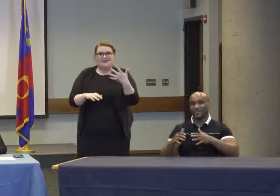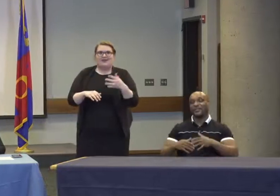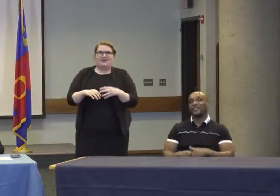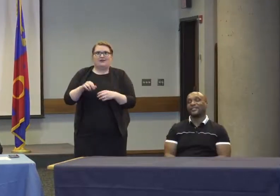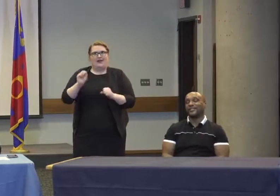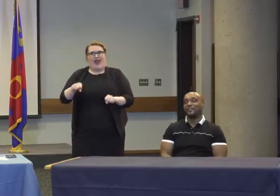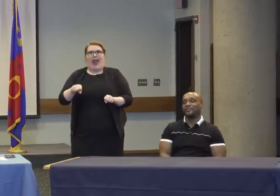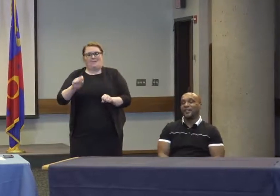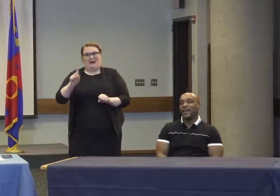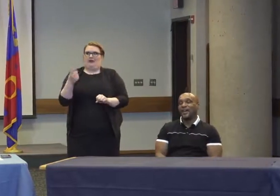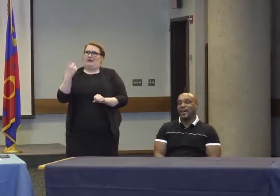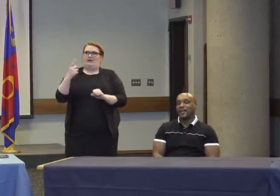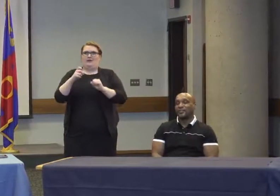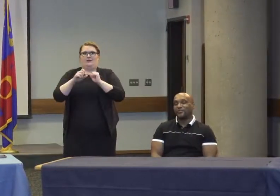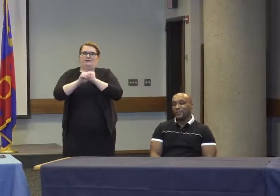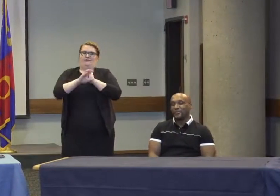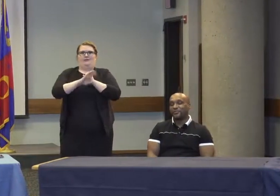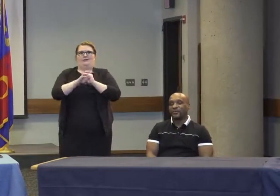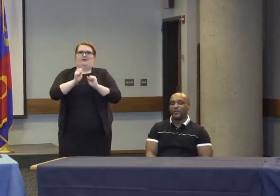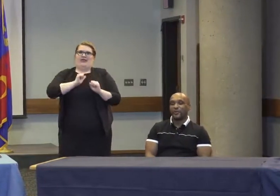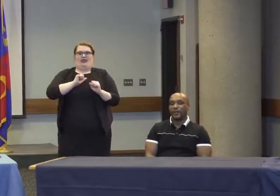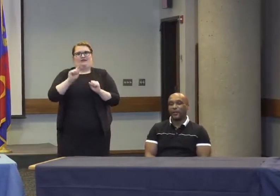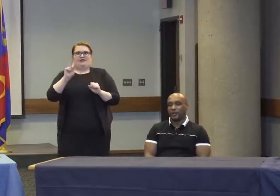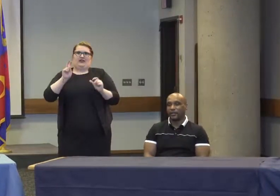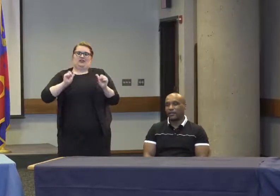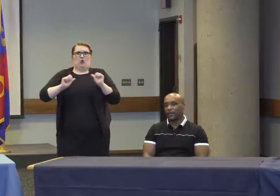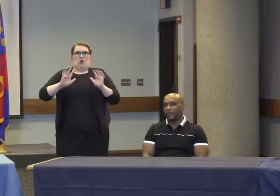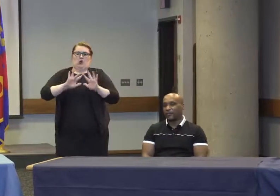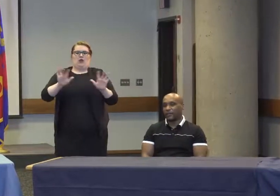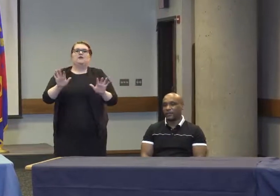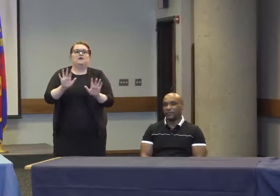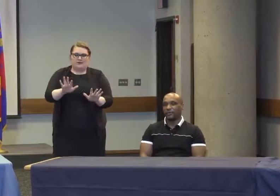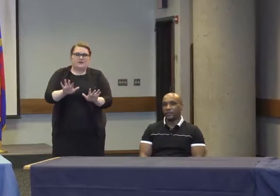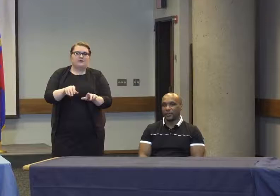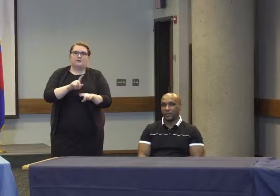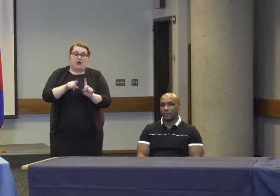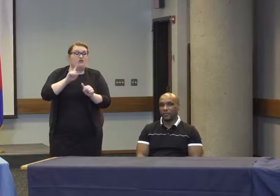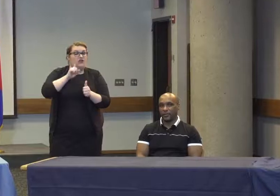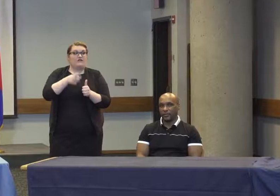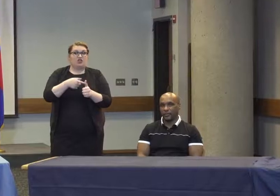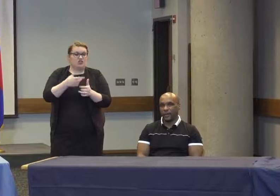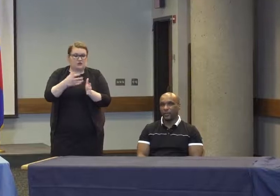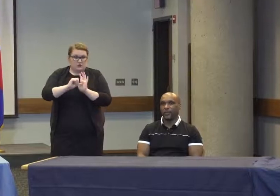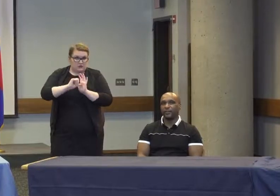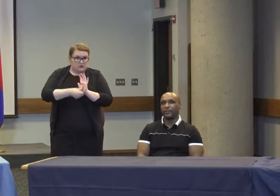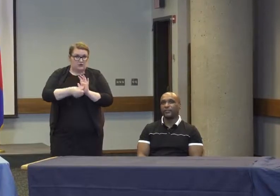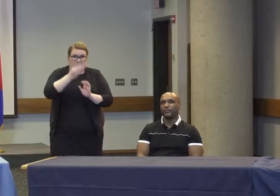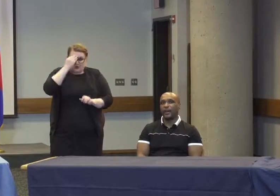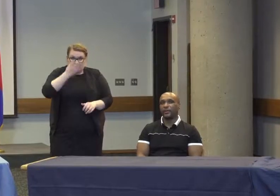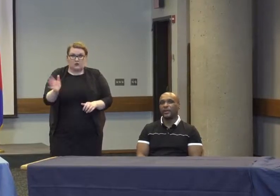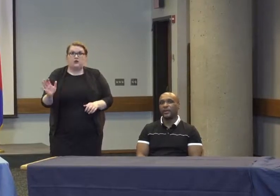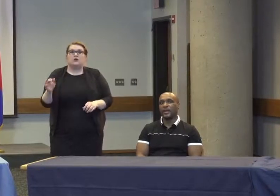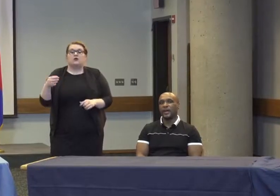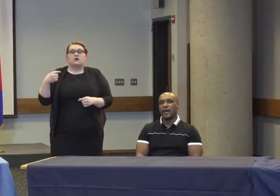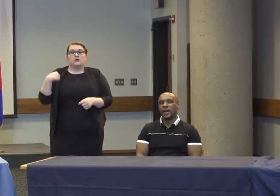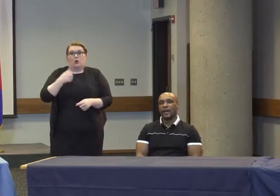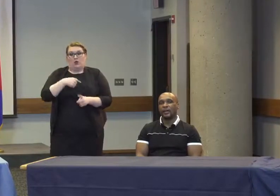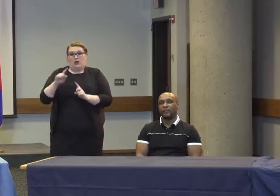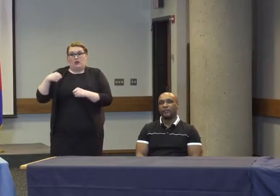TV show in itself. So first and foremost, I again want to emphasize to folks at home is that we have been